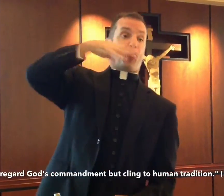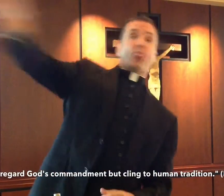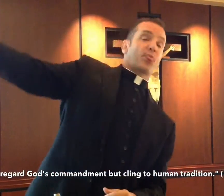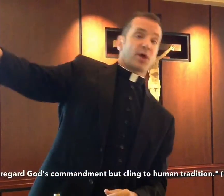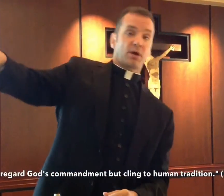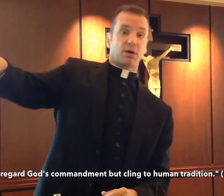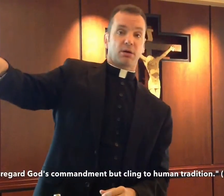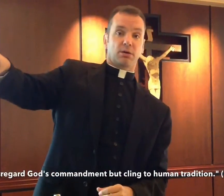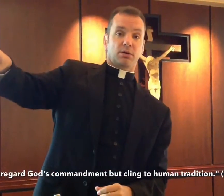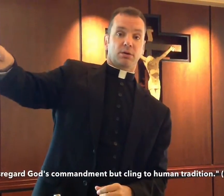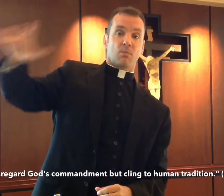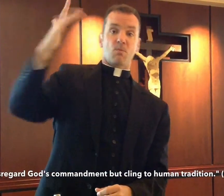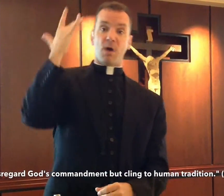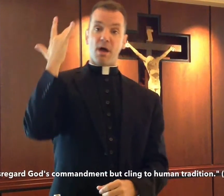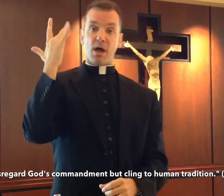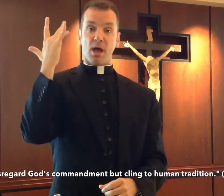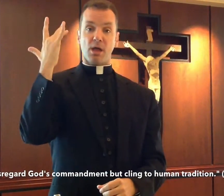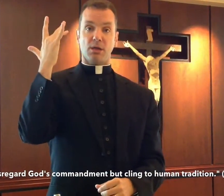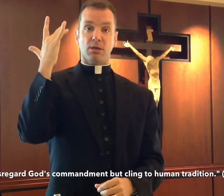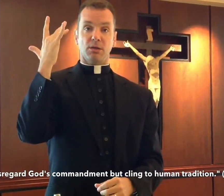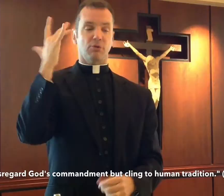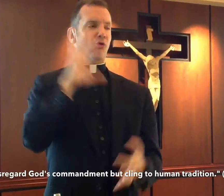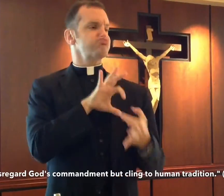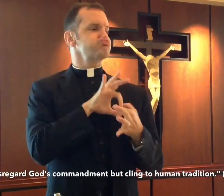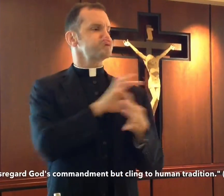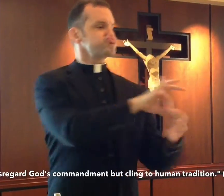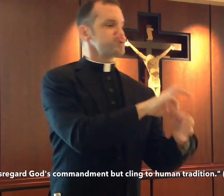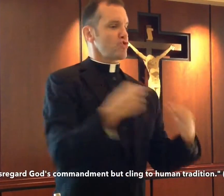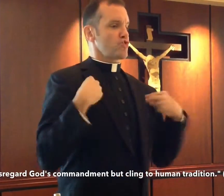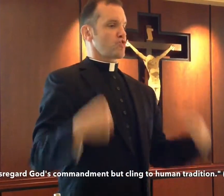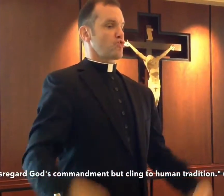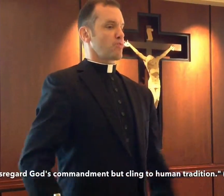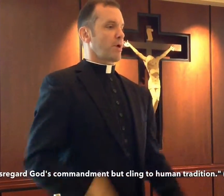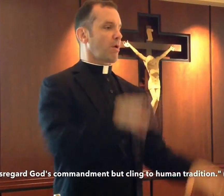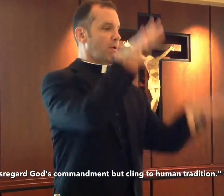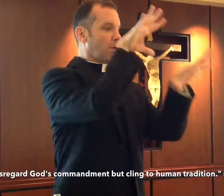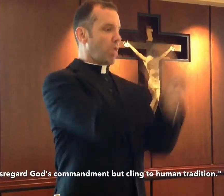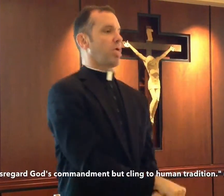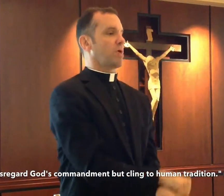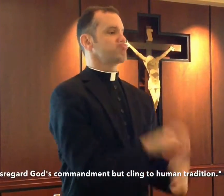He said, "You disregard God's commandments, but cling to human tradition."